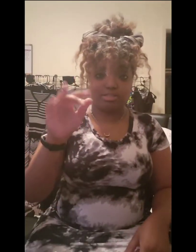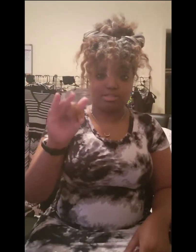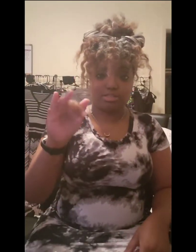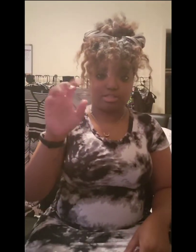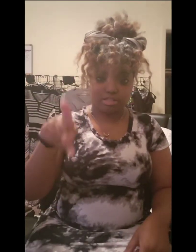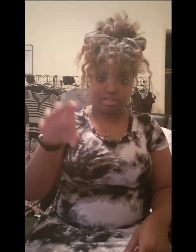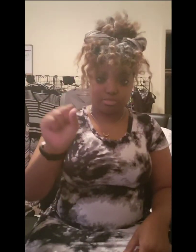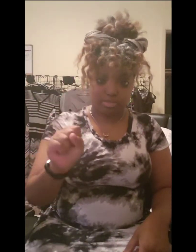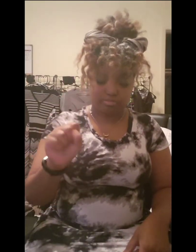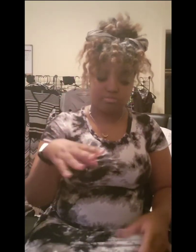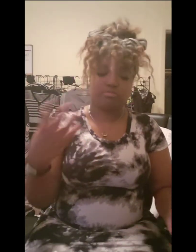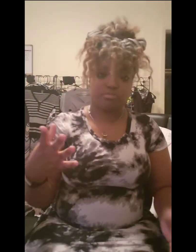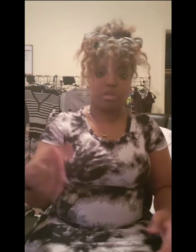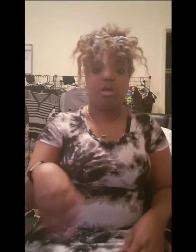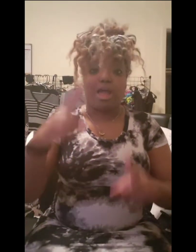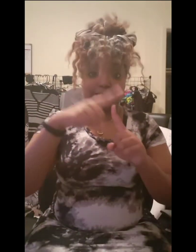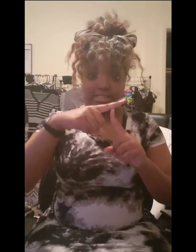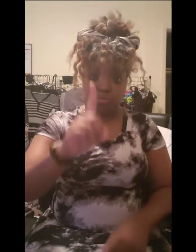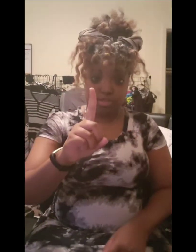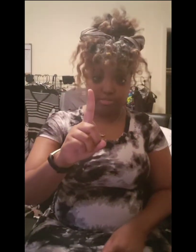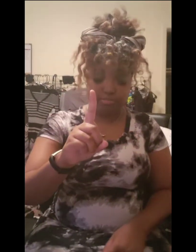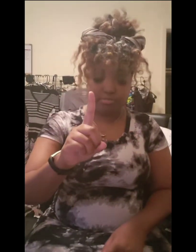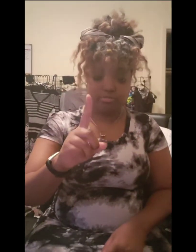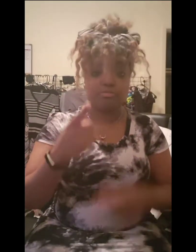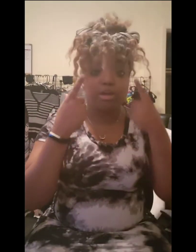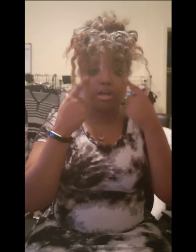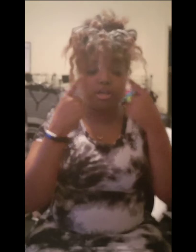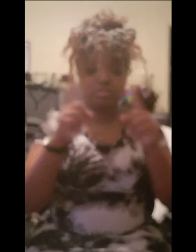from birth. It's not something that just happens.